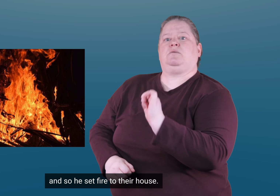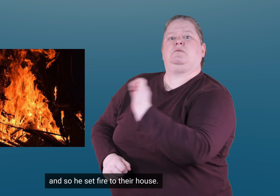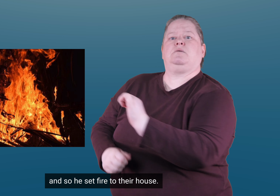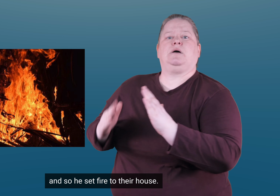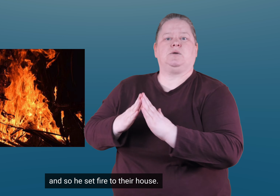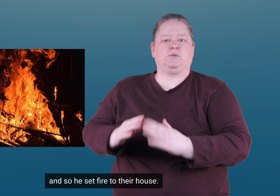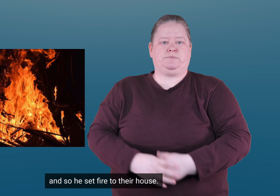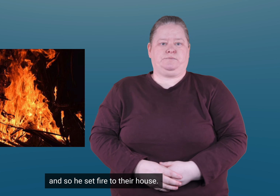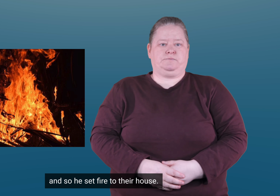house.